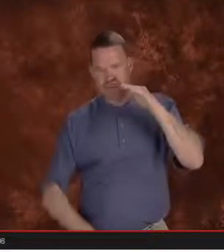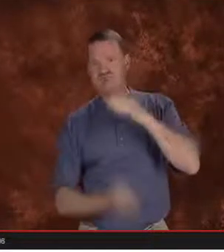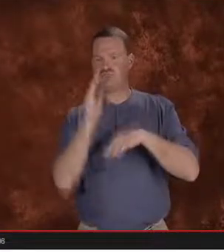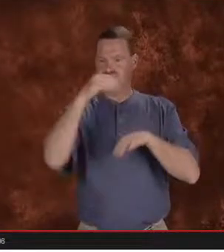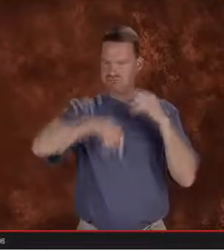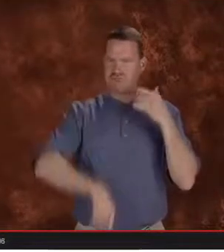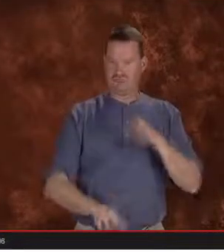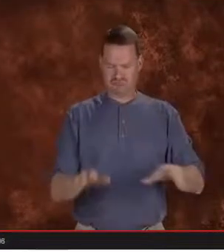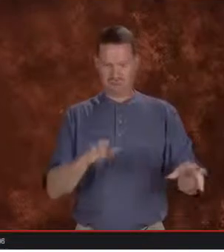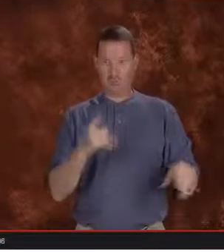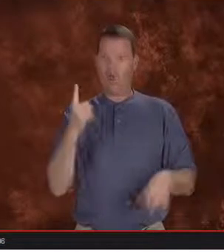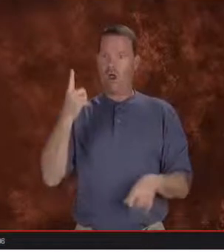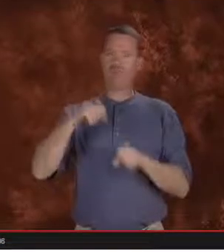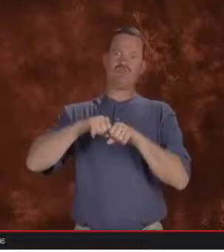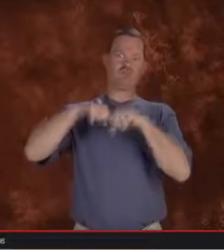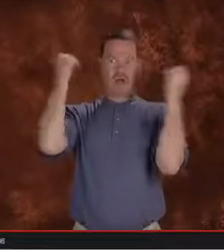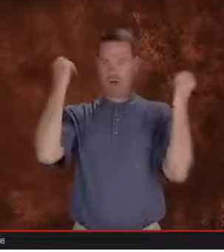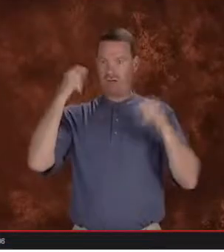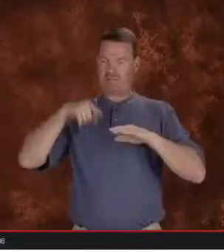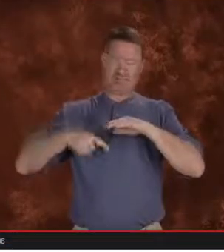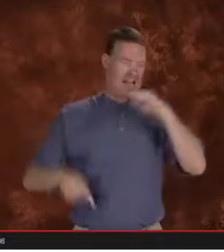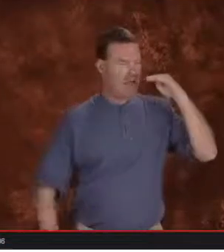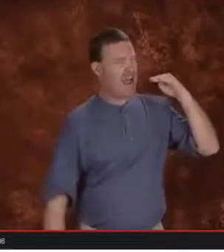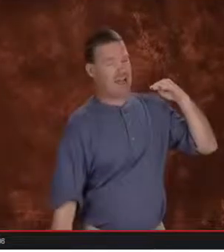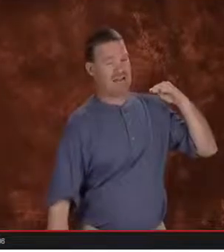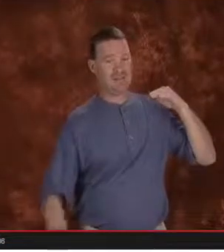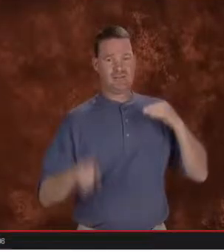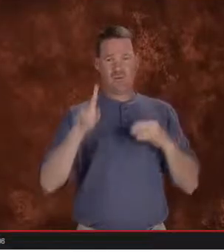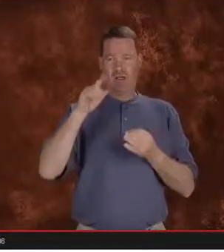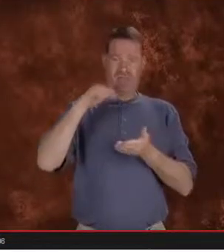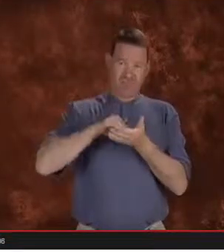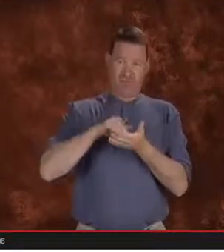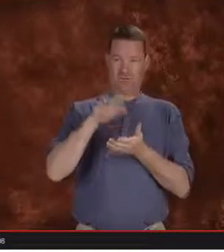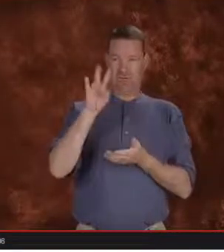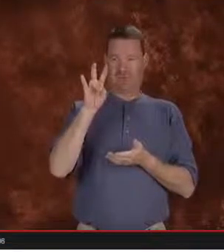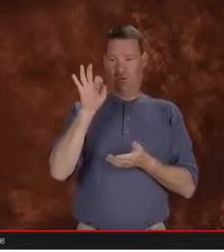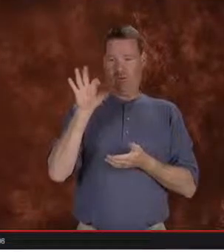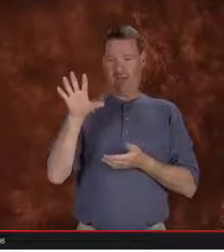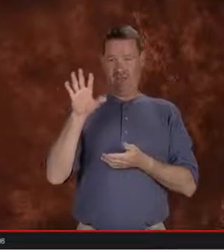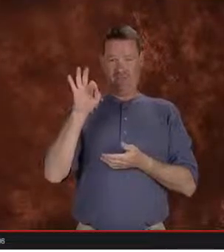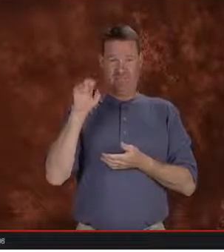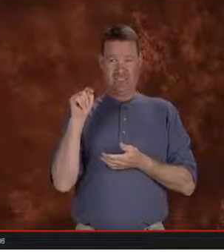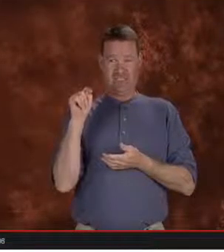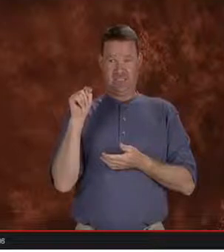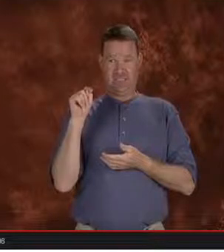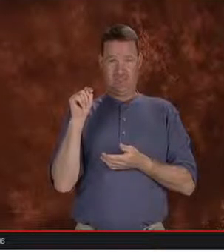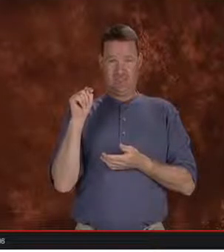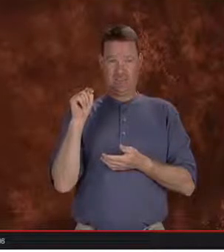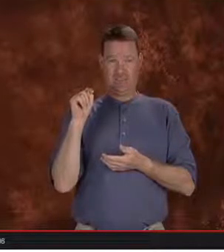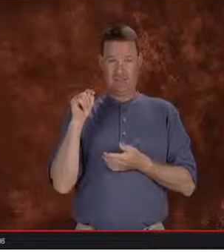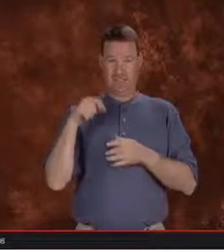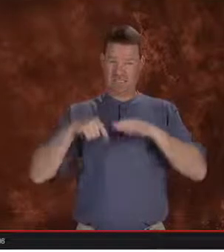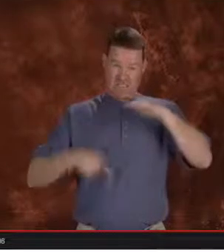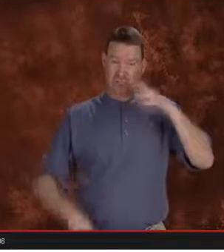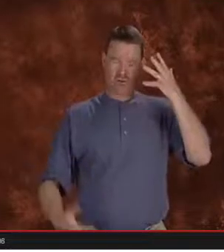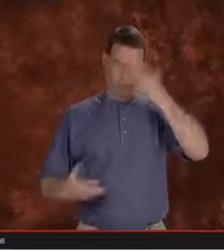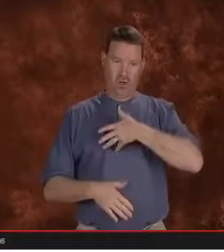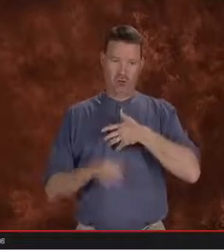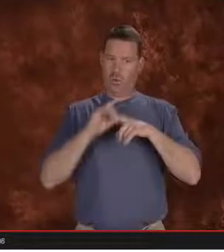swim in depths up to 120 feet. But one dolphin broke that record and went